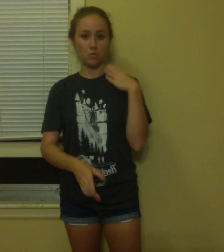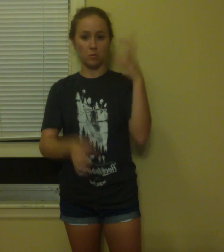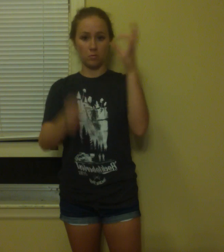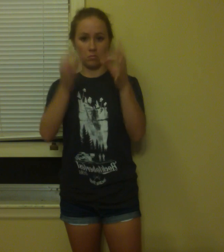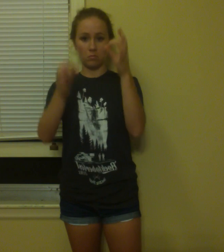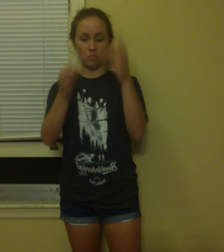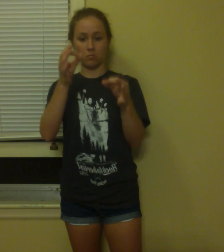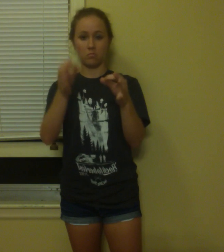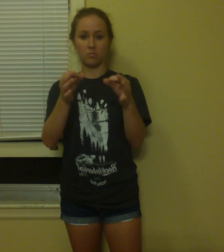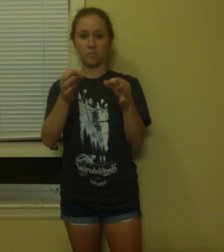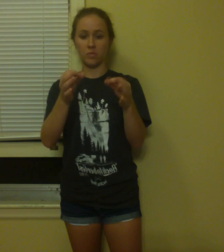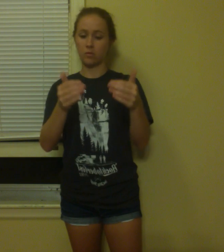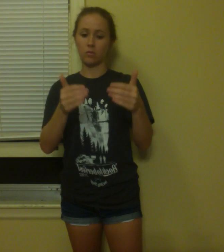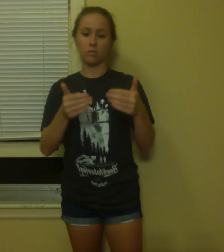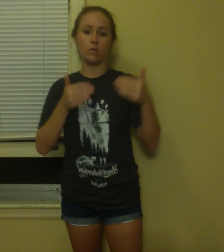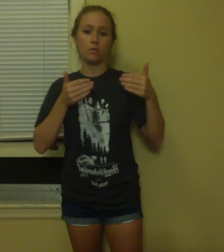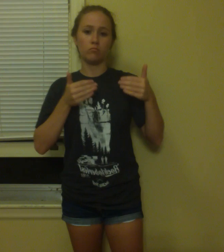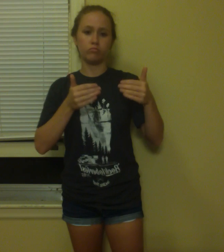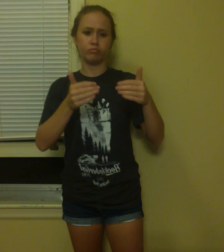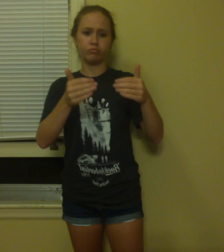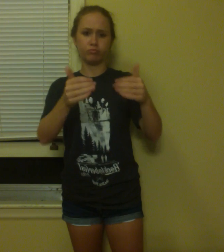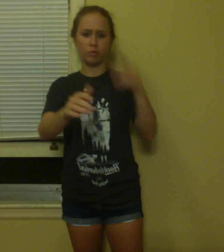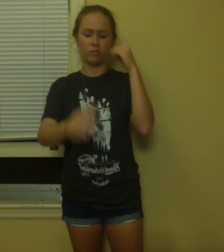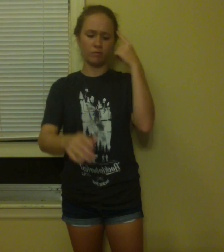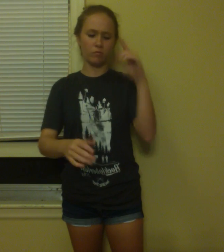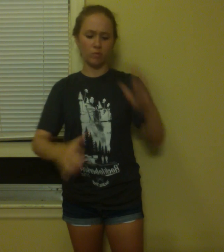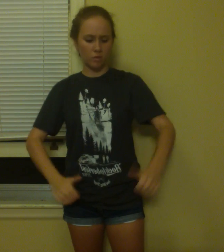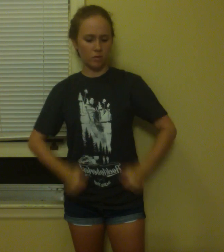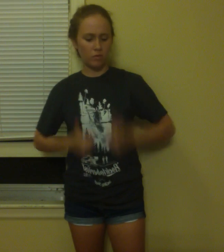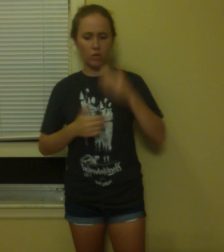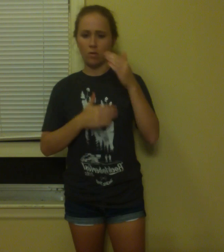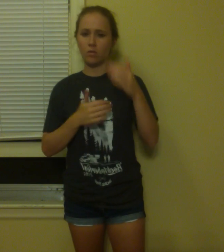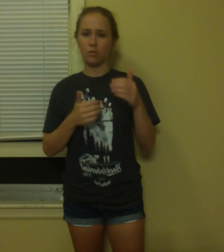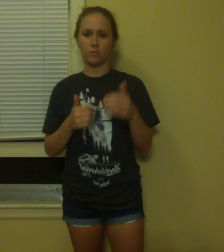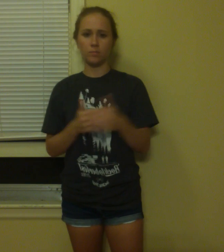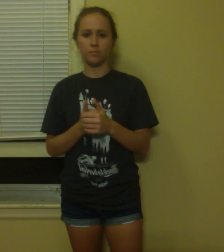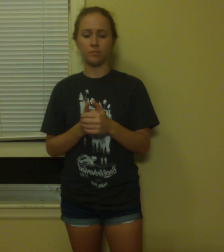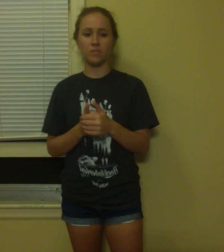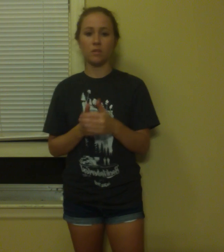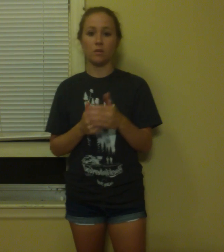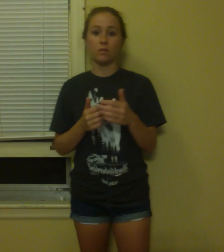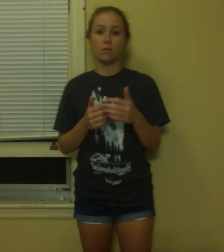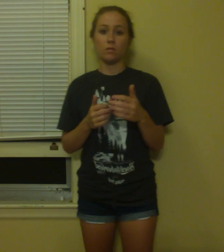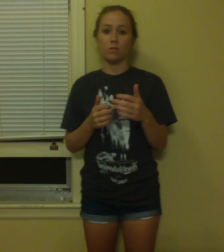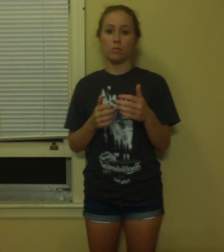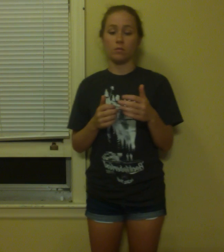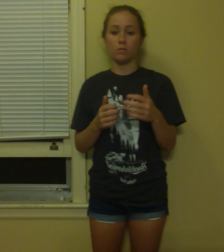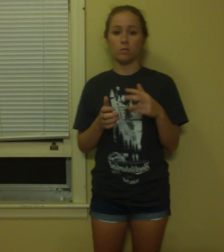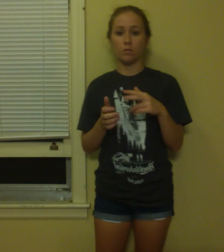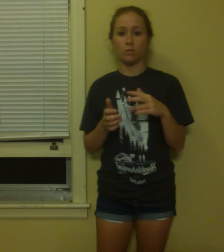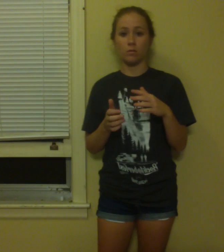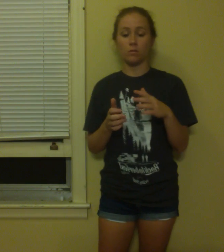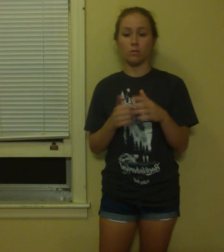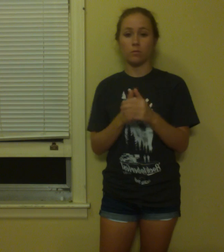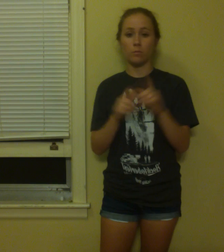like shooting somebody at a 7-Eleven or something like that, you're on the Supreme Court for life unless you choose to retire. So it's a pretty nice job. And of course, the idea